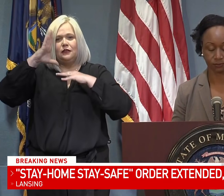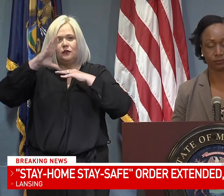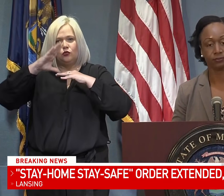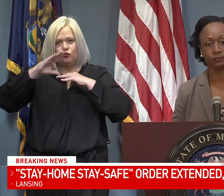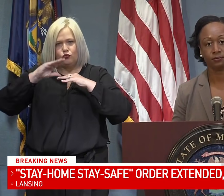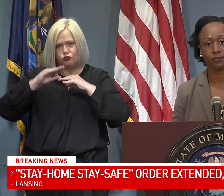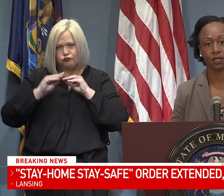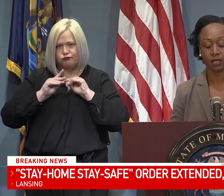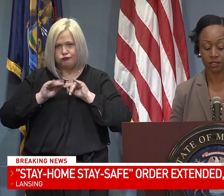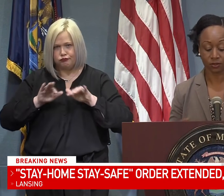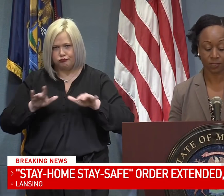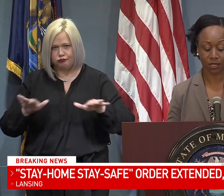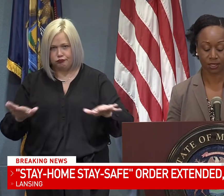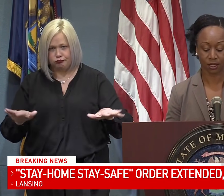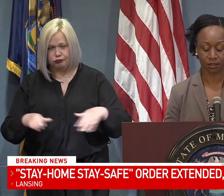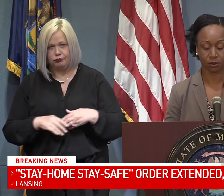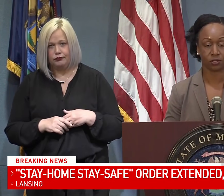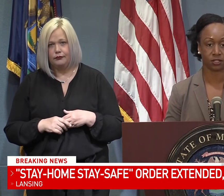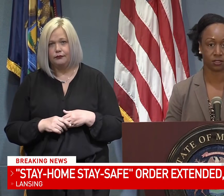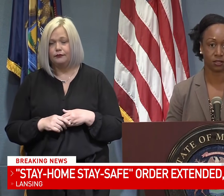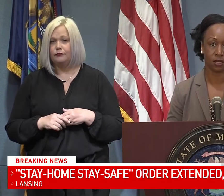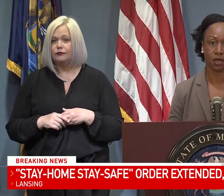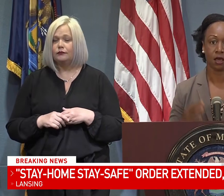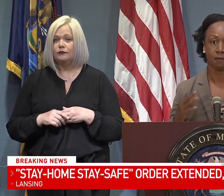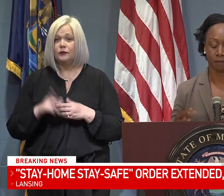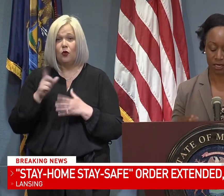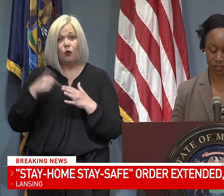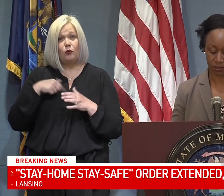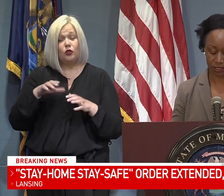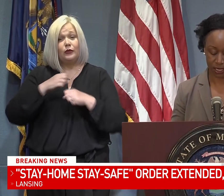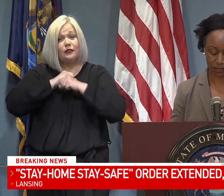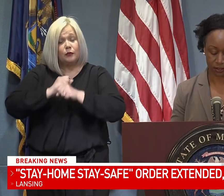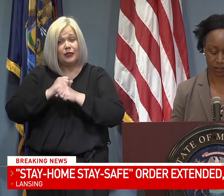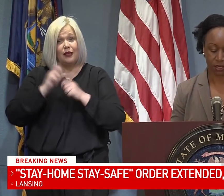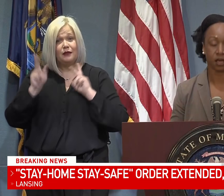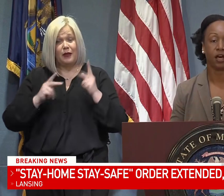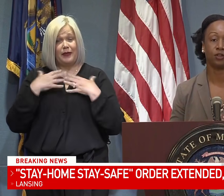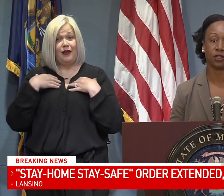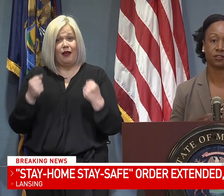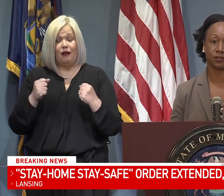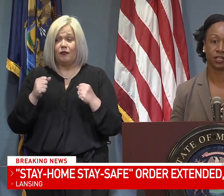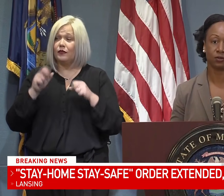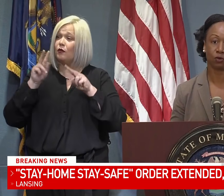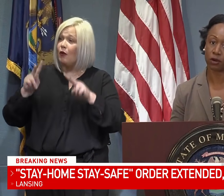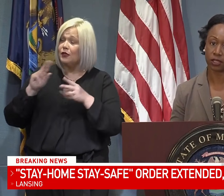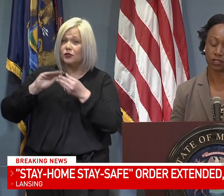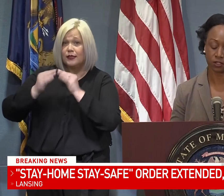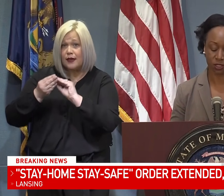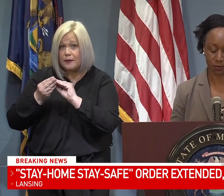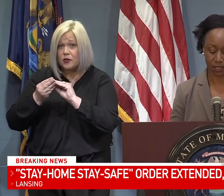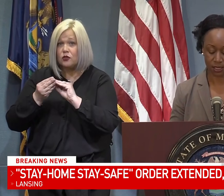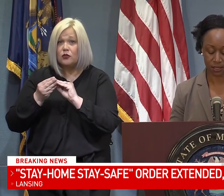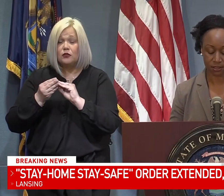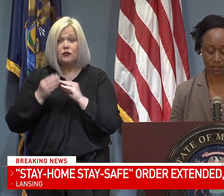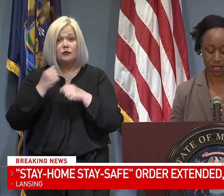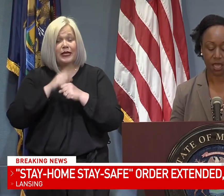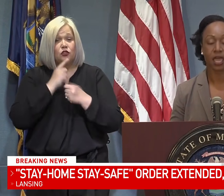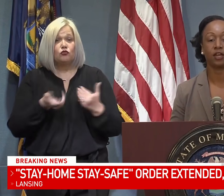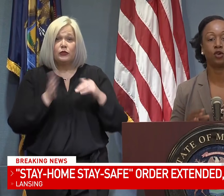possible. So these public health approaches, monitoring data, aggressively working to expand testing,